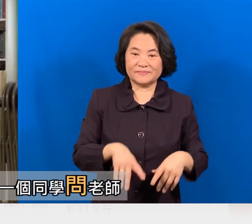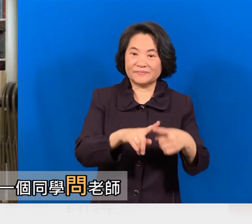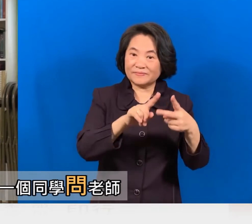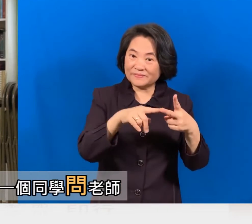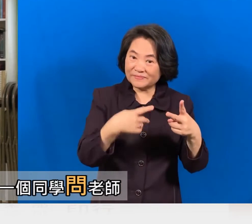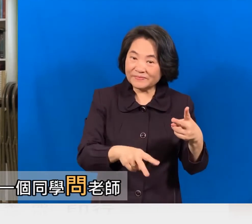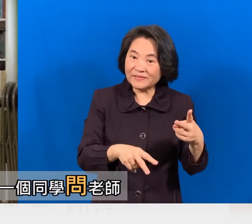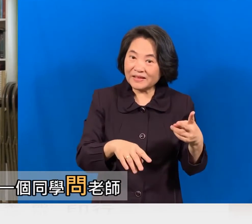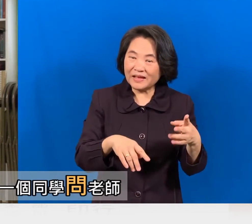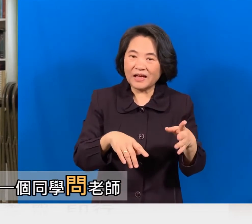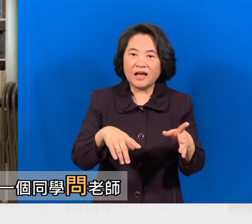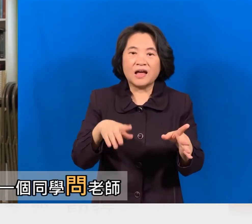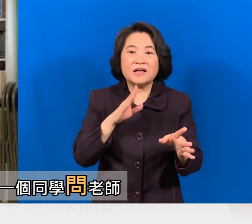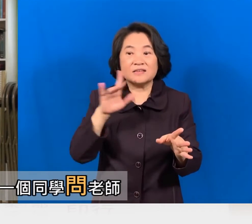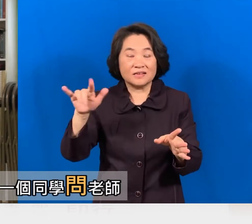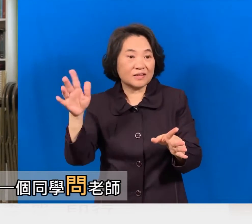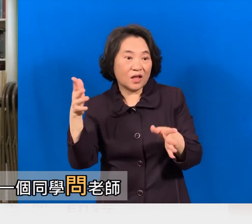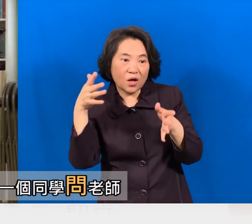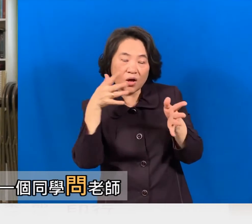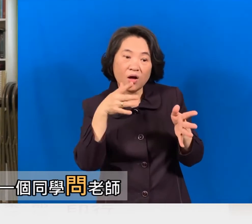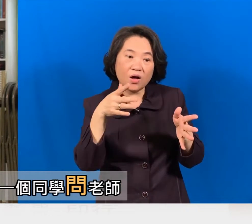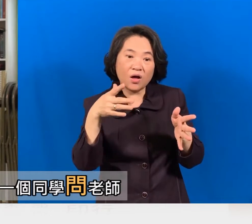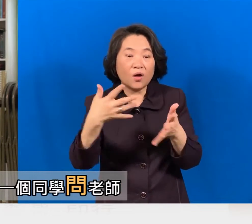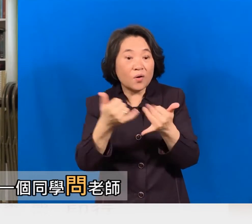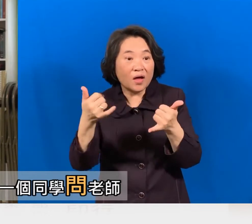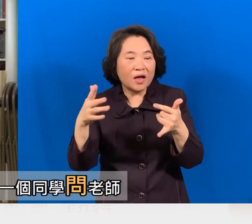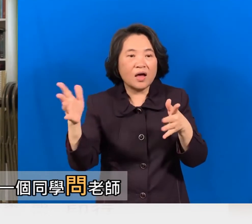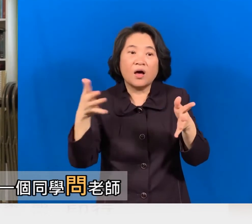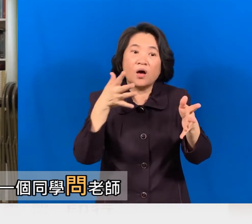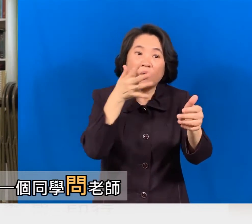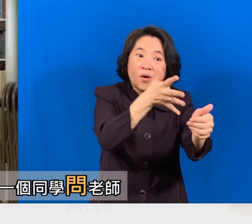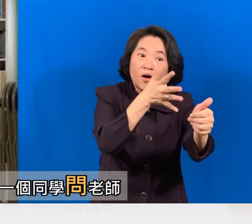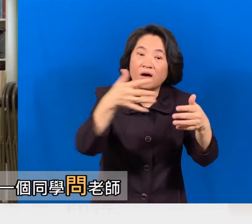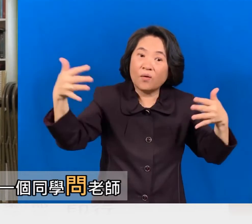2. Every student in the class asks the teacher.